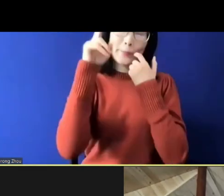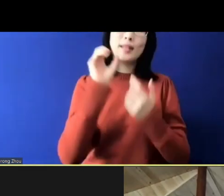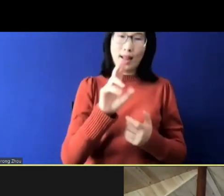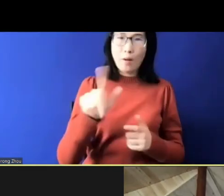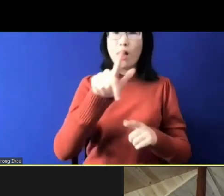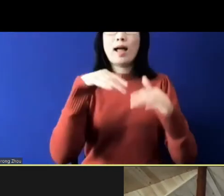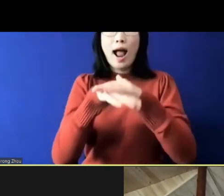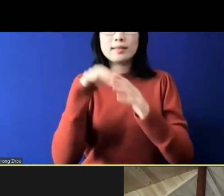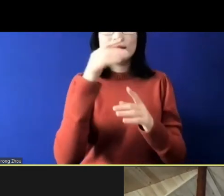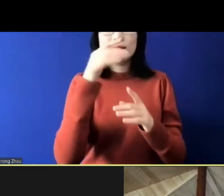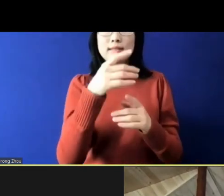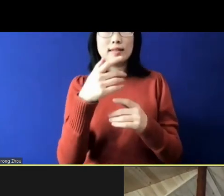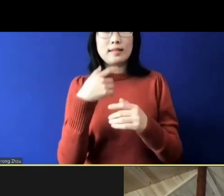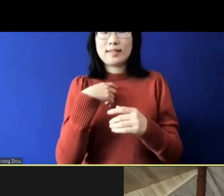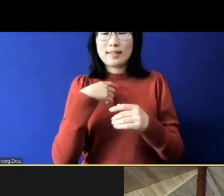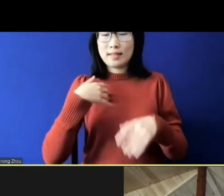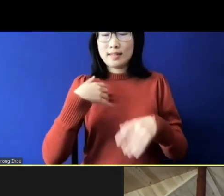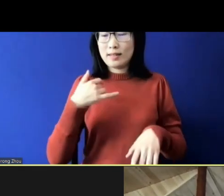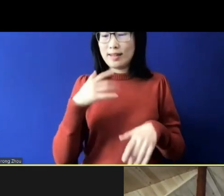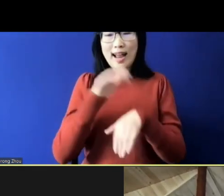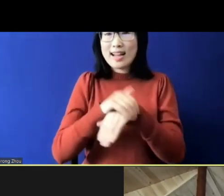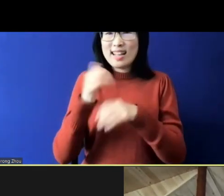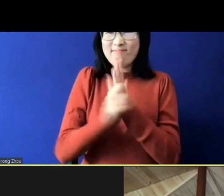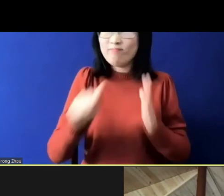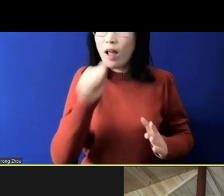So using D2L at St. Cloud State University,